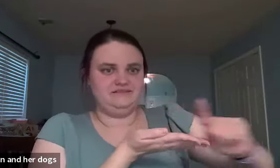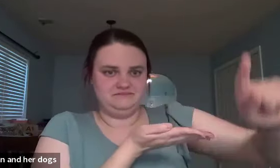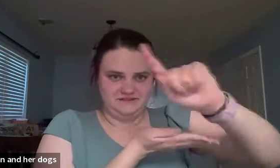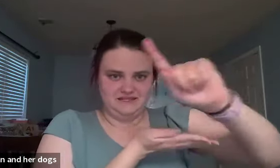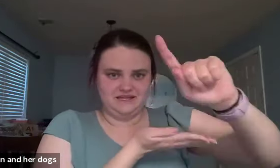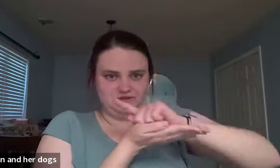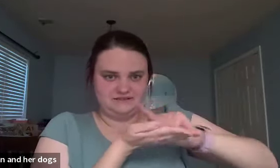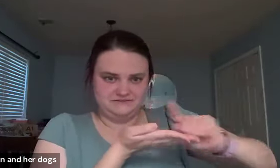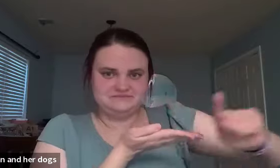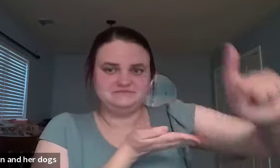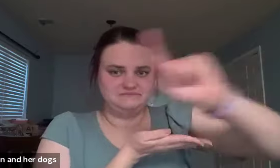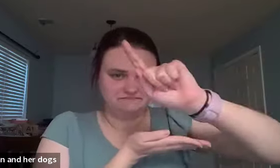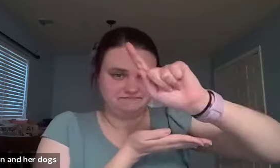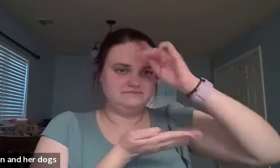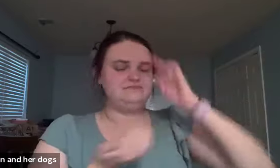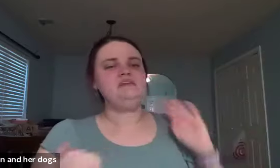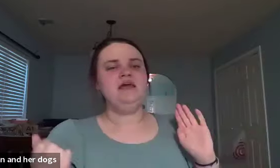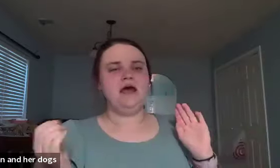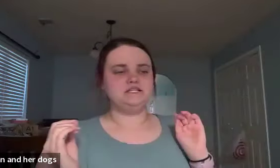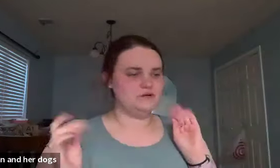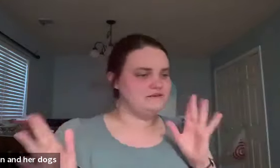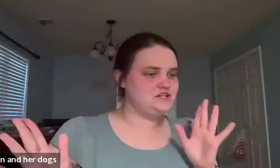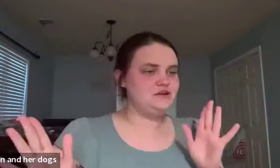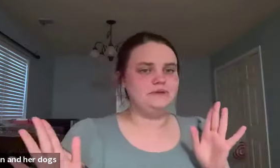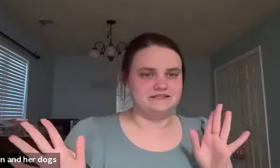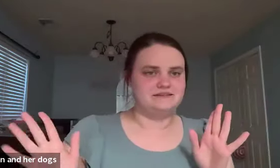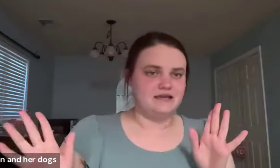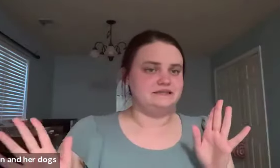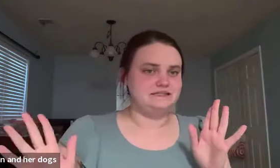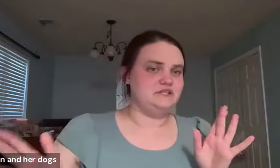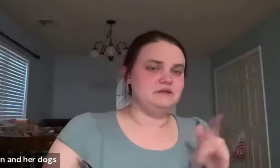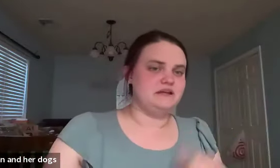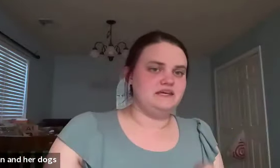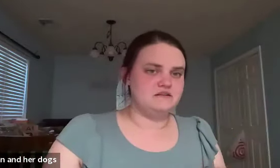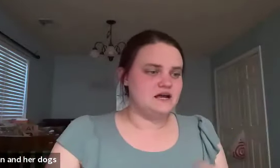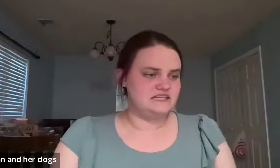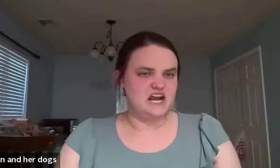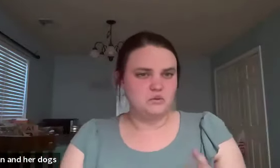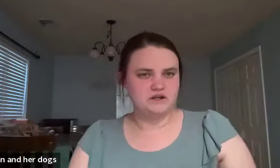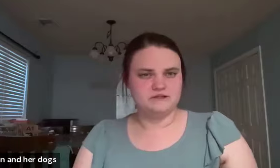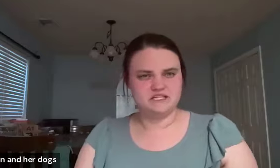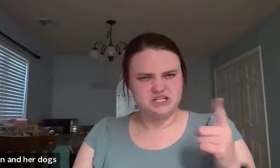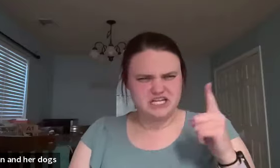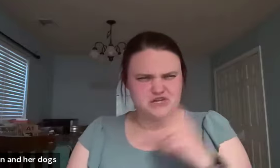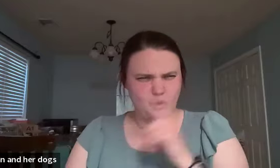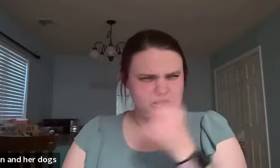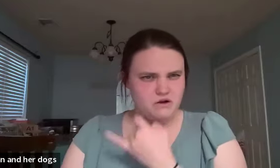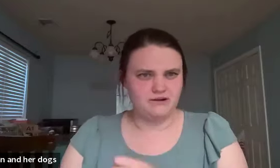Okay. Next week. Just want to let y'all know because I can see me doing it at the end of the class and I don't want no one saying, Joey, you told me